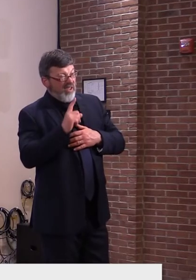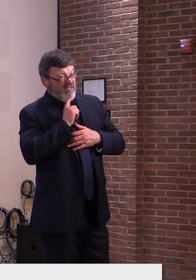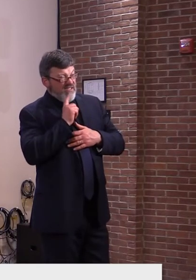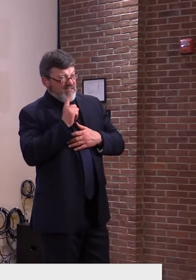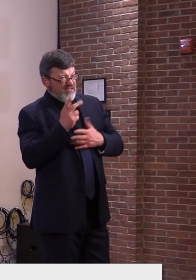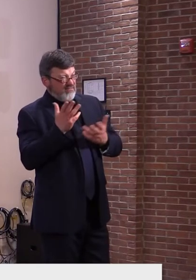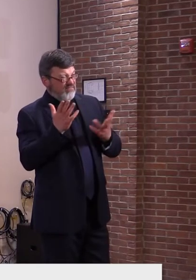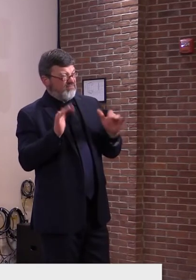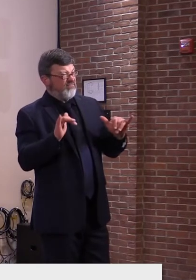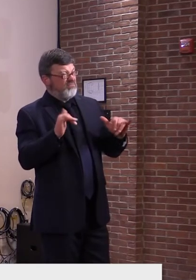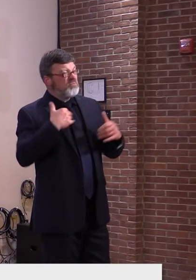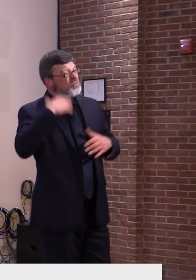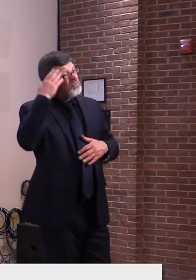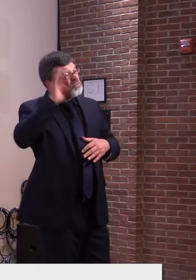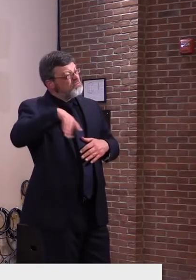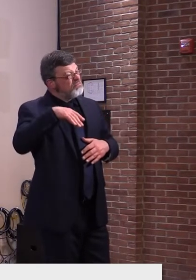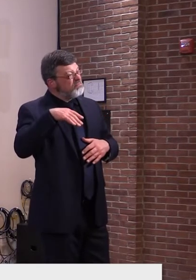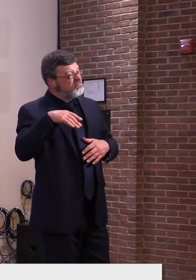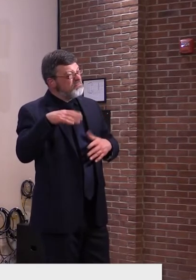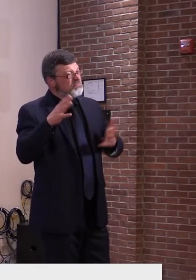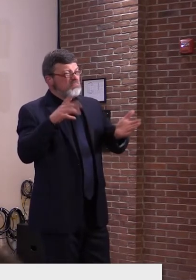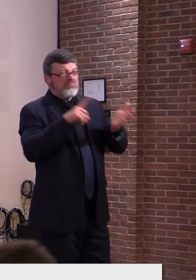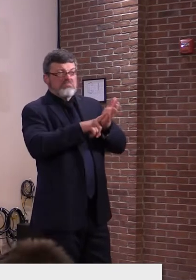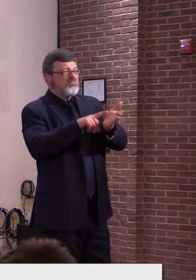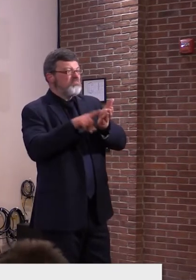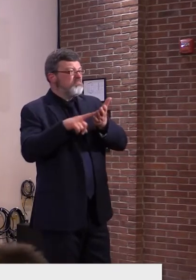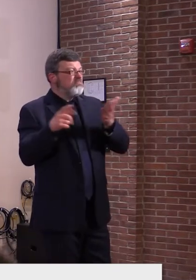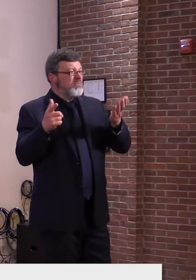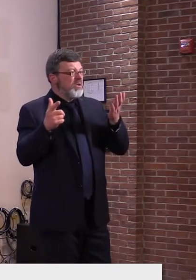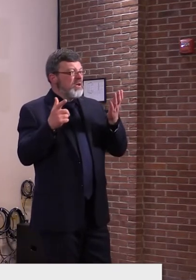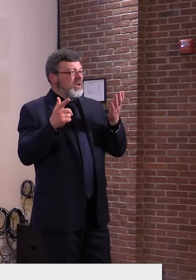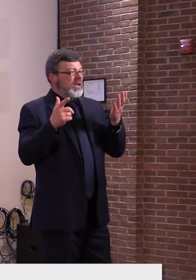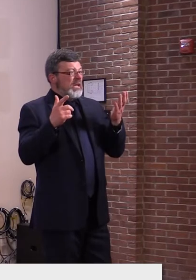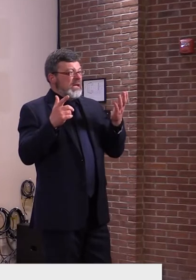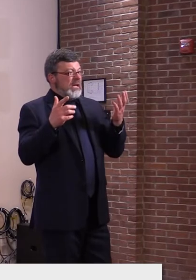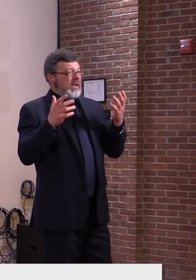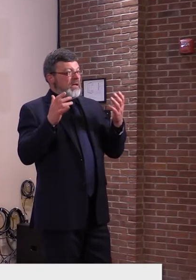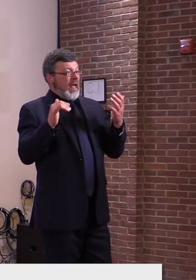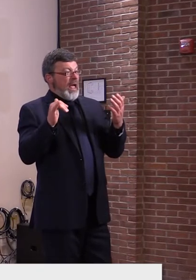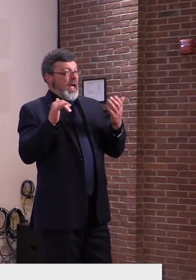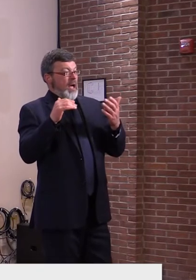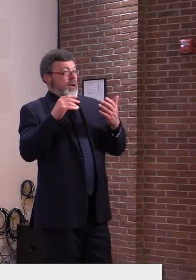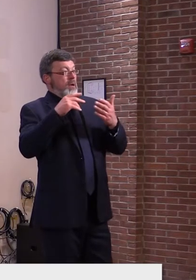facilities inventory is just the beginning of a larger policy that's part of Act 72 that was